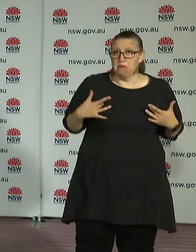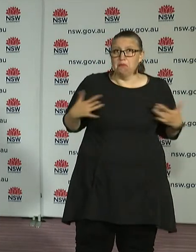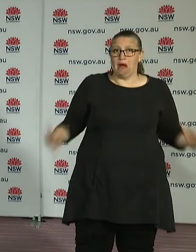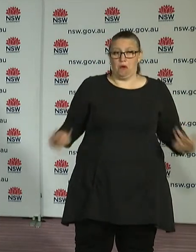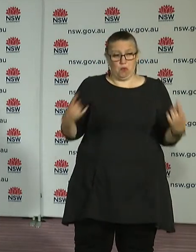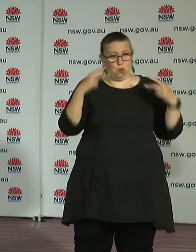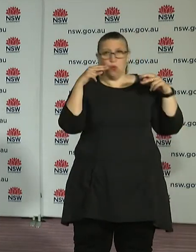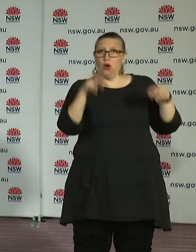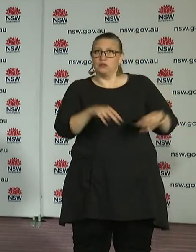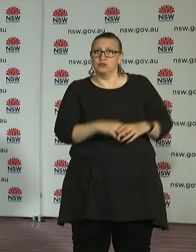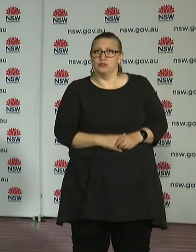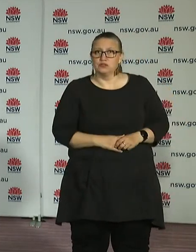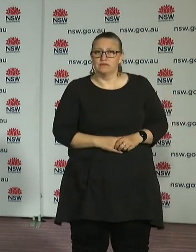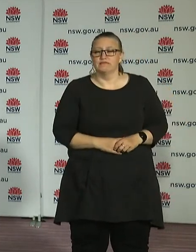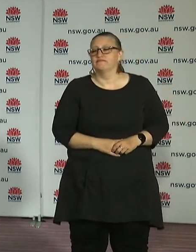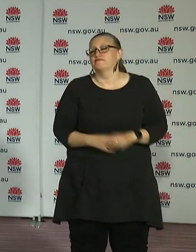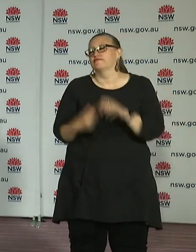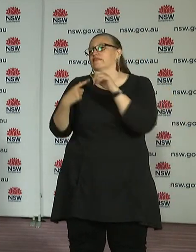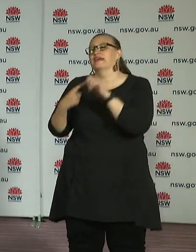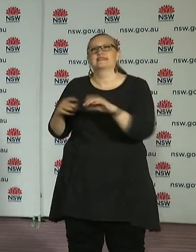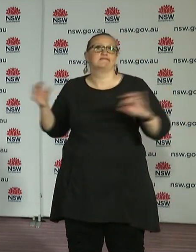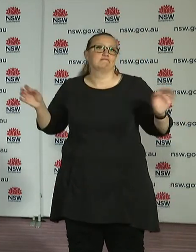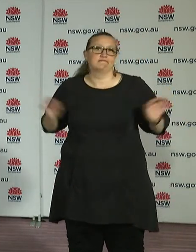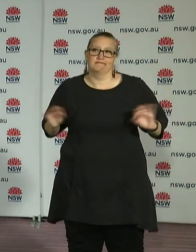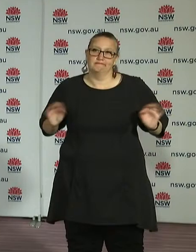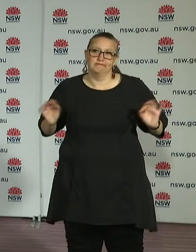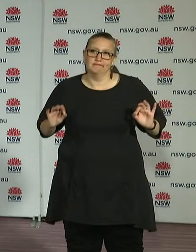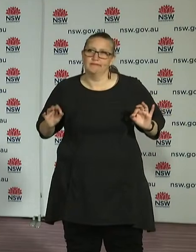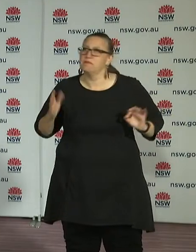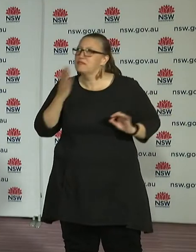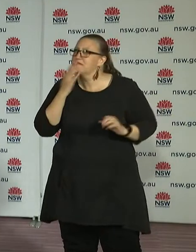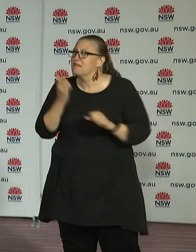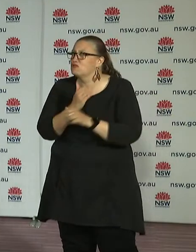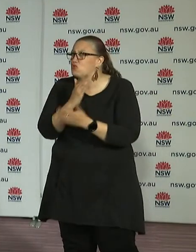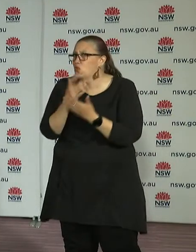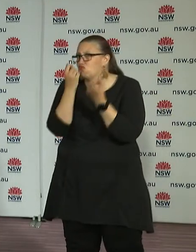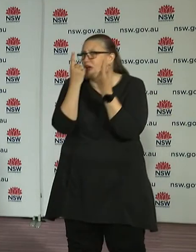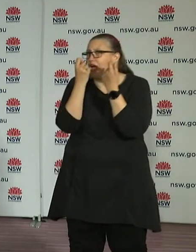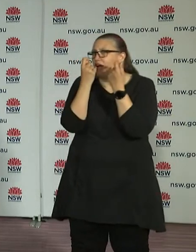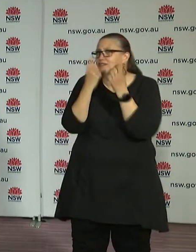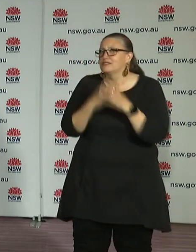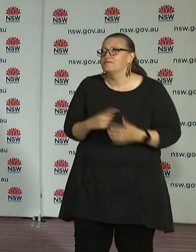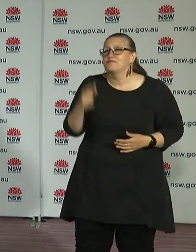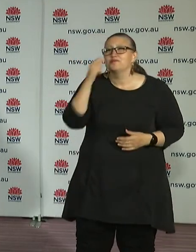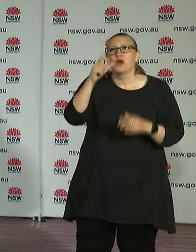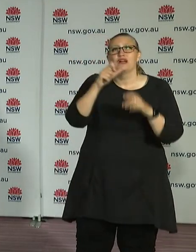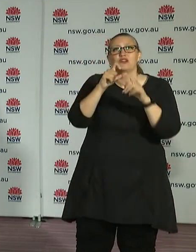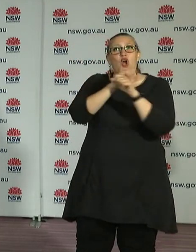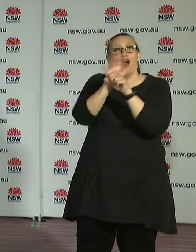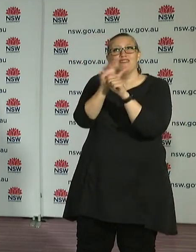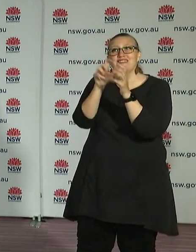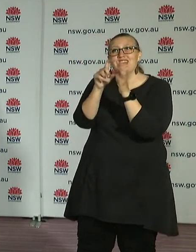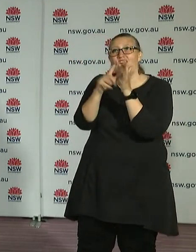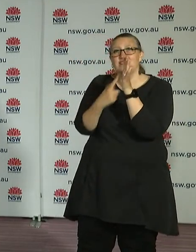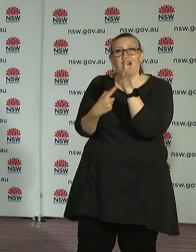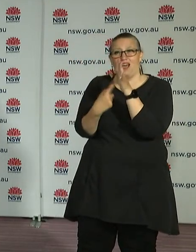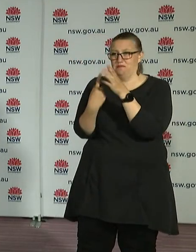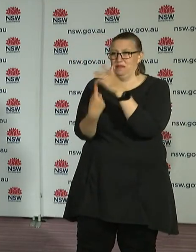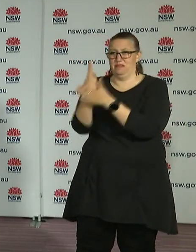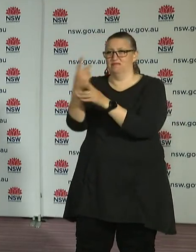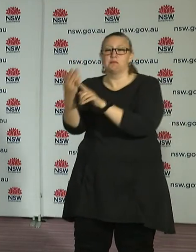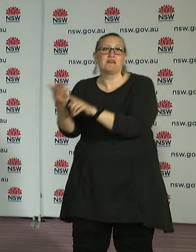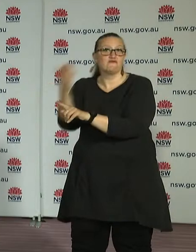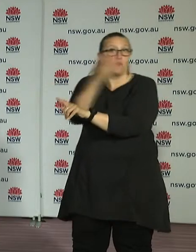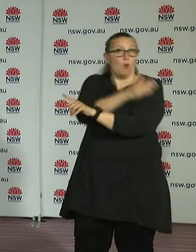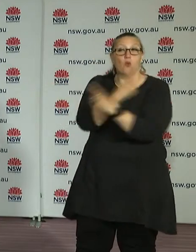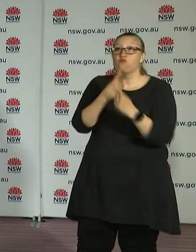in fact, these discussions are ongoing in government. But as was the case before Delta, there is a very obvious